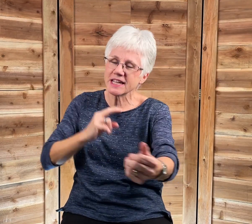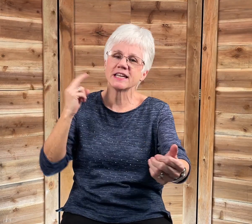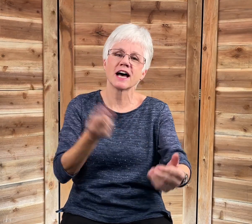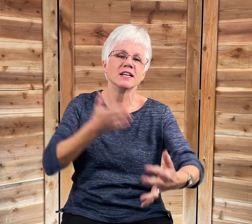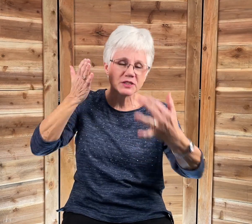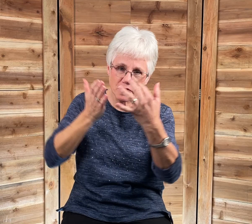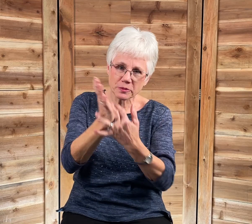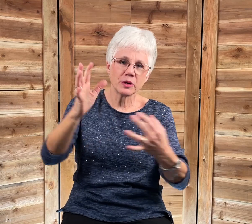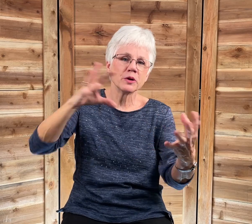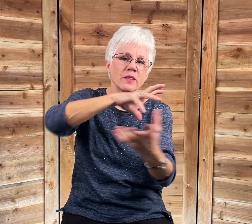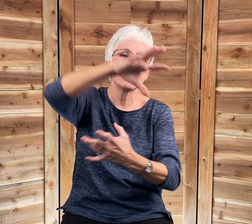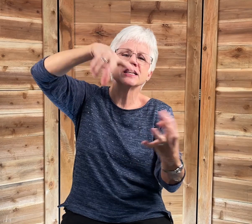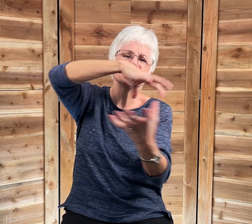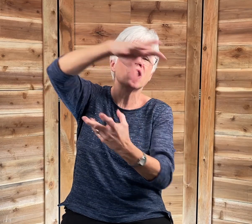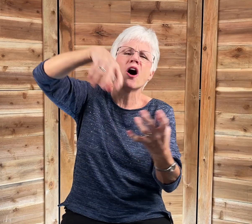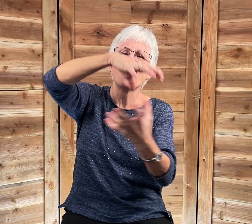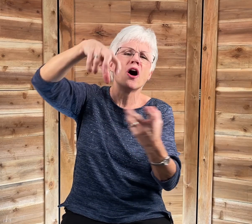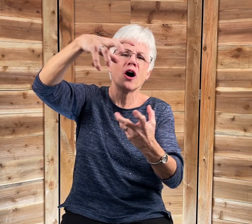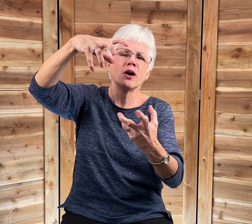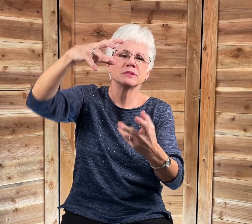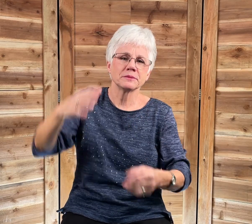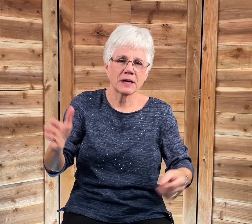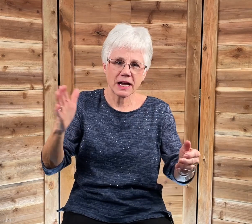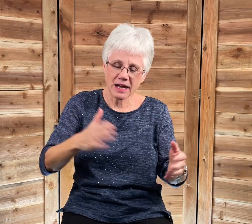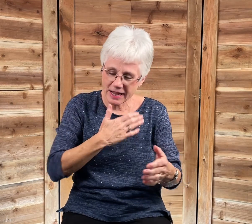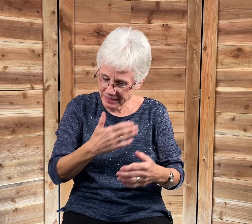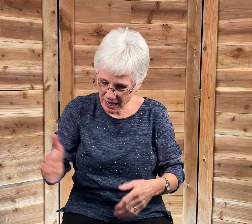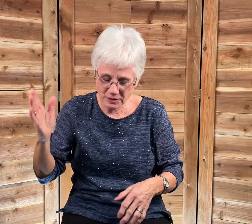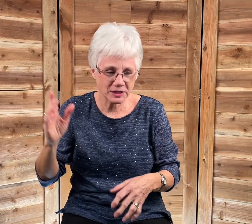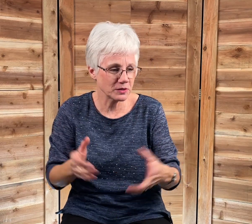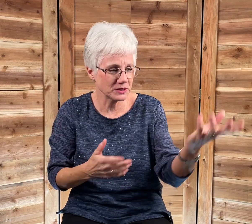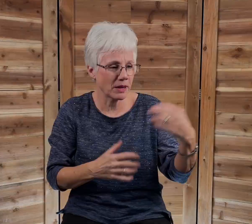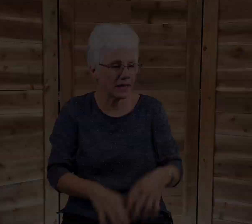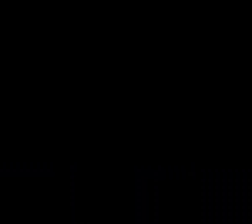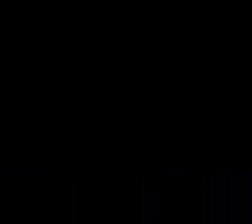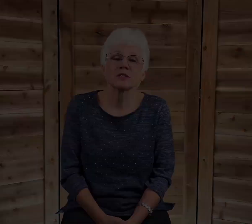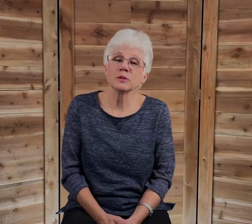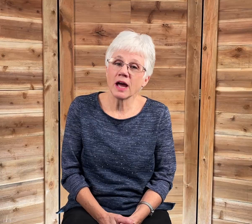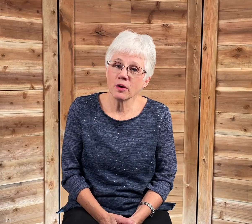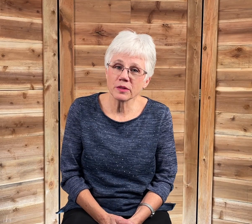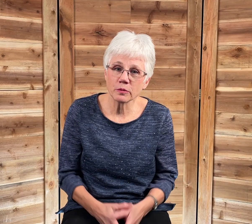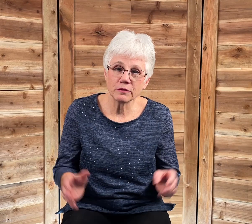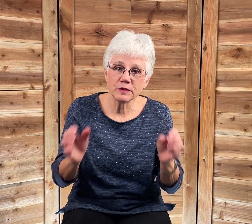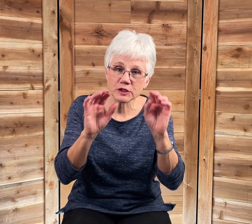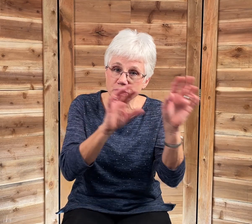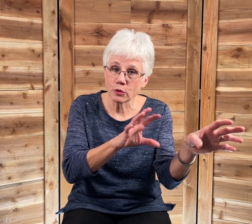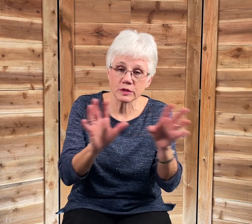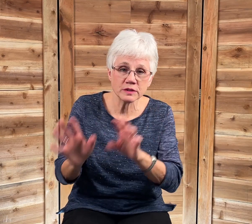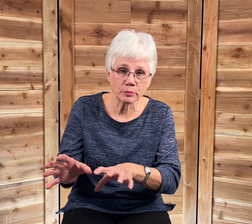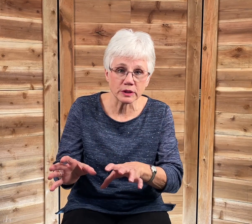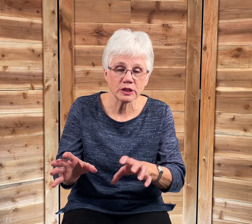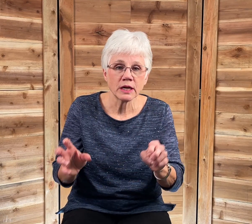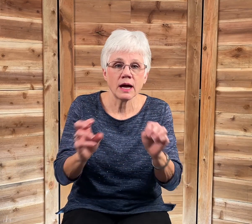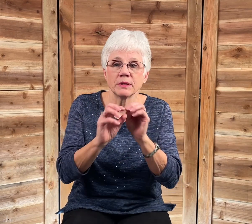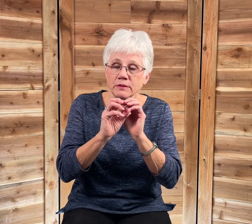will lead us through the storms. My lighthouse. So now that we've finished the chorus